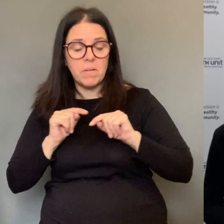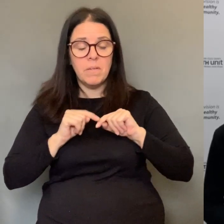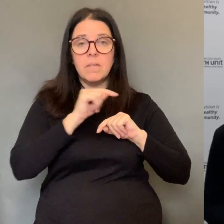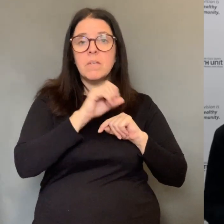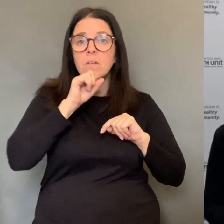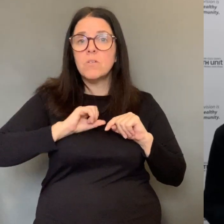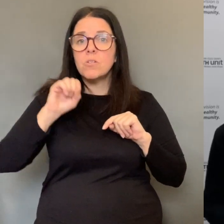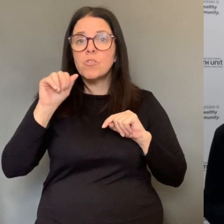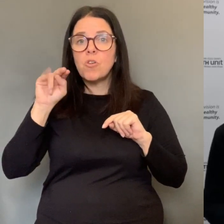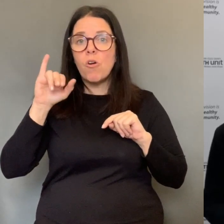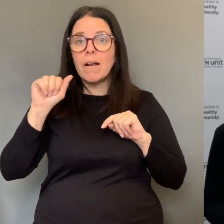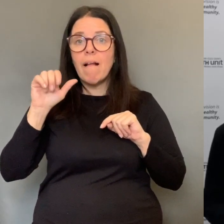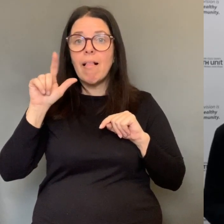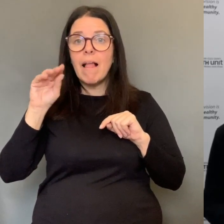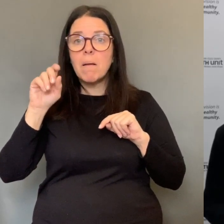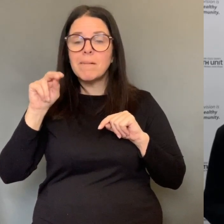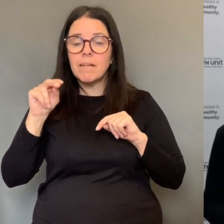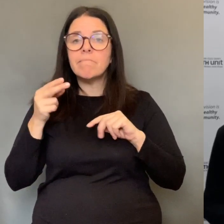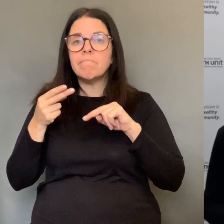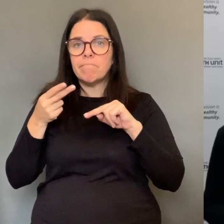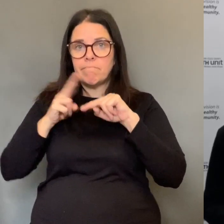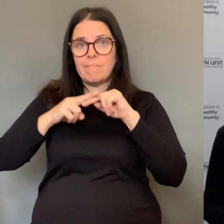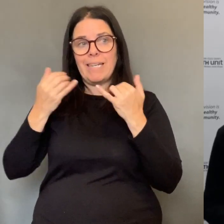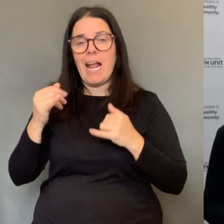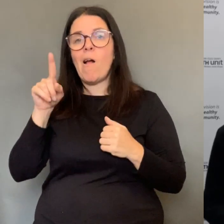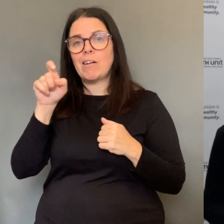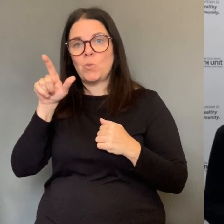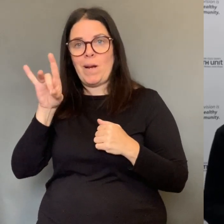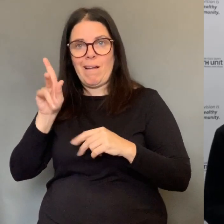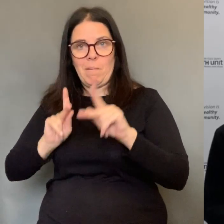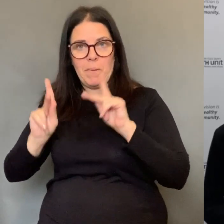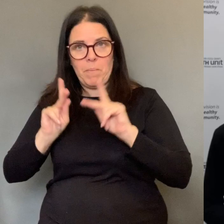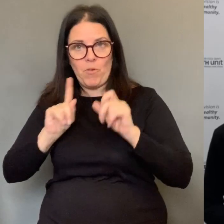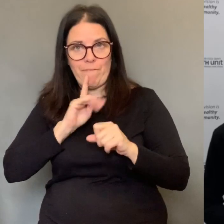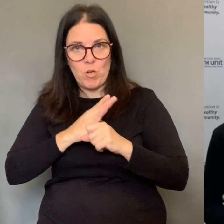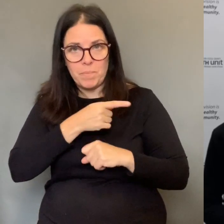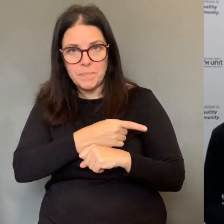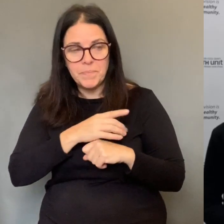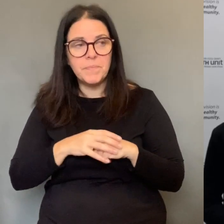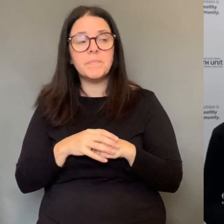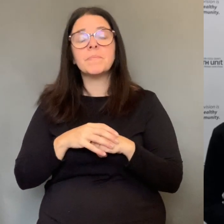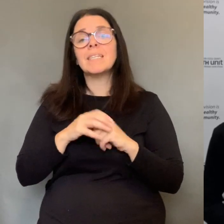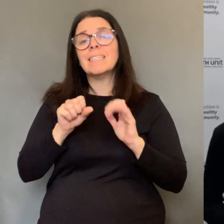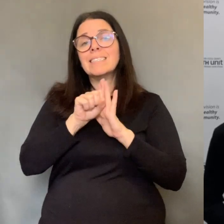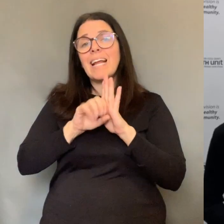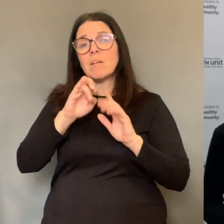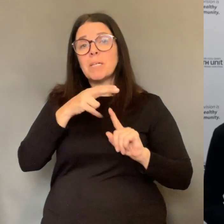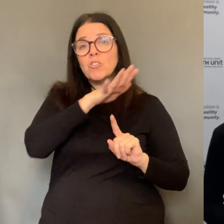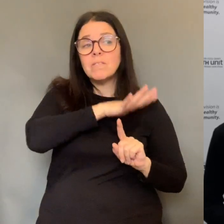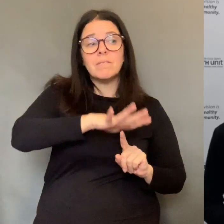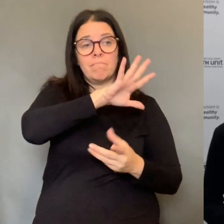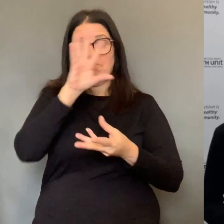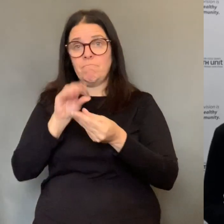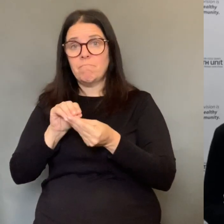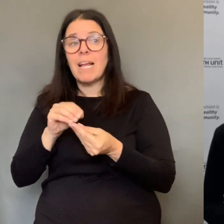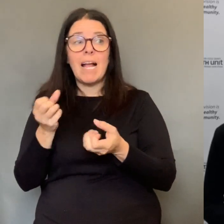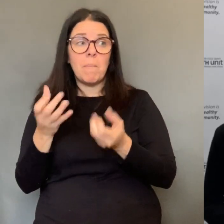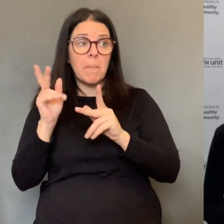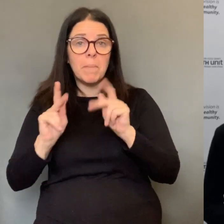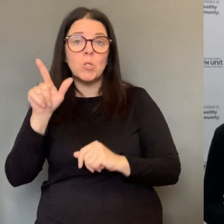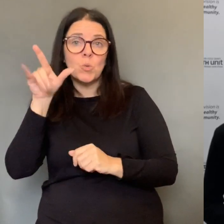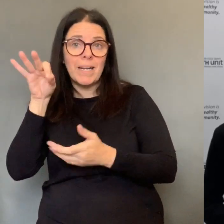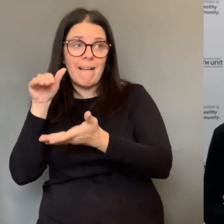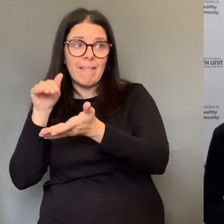of 50 and 59, and 21% of our cases are 80 years or older. 38% are male,